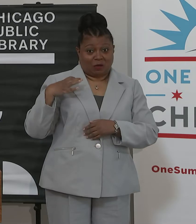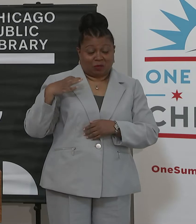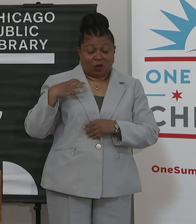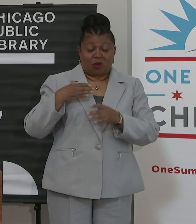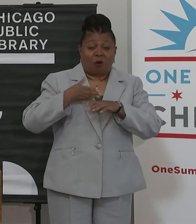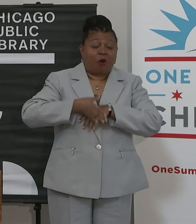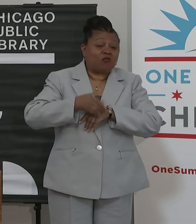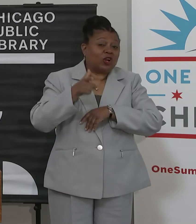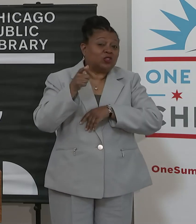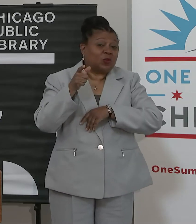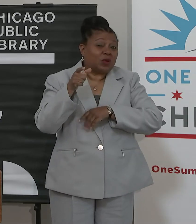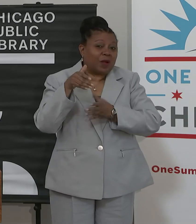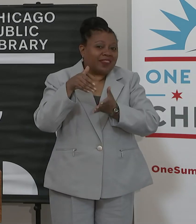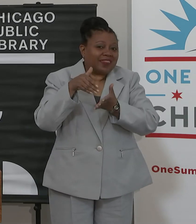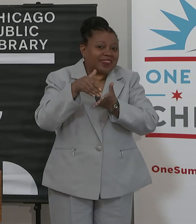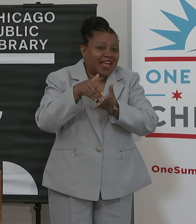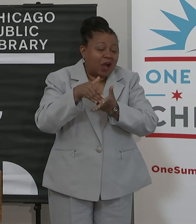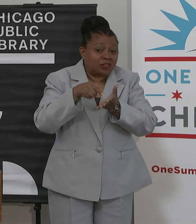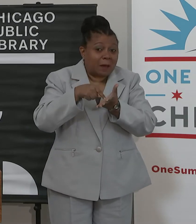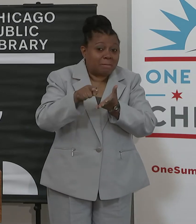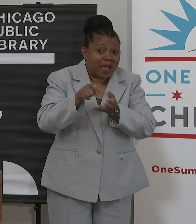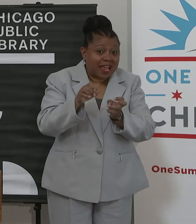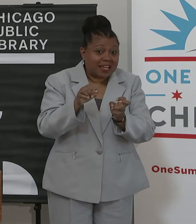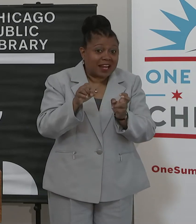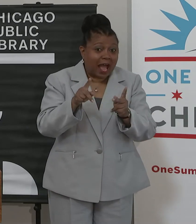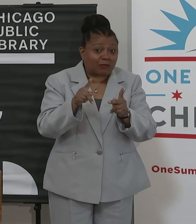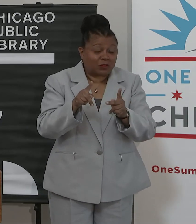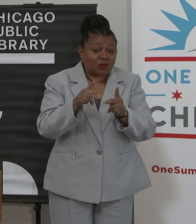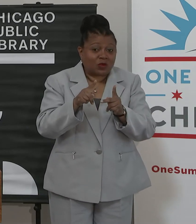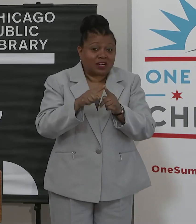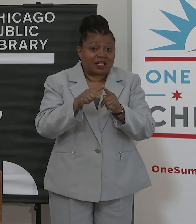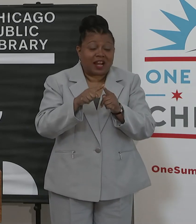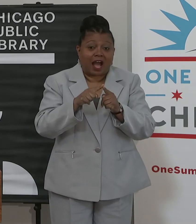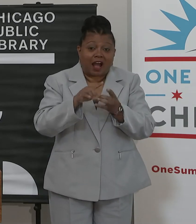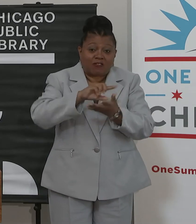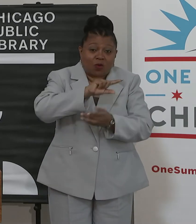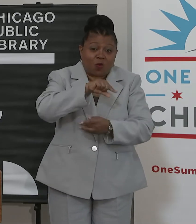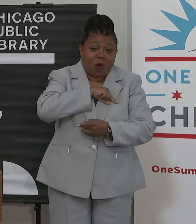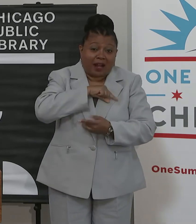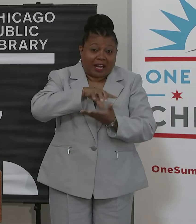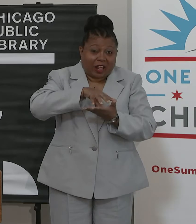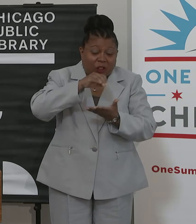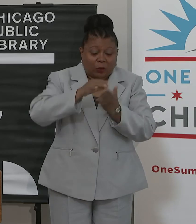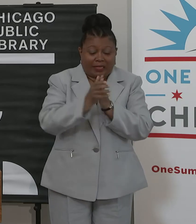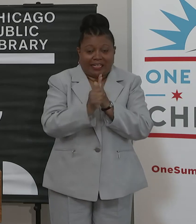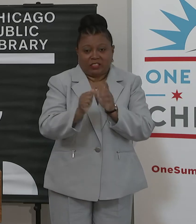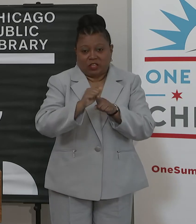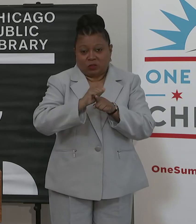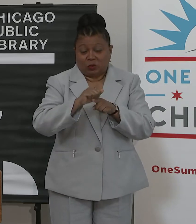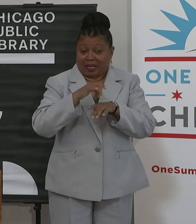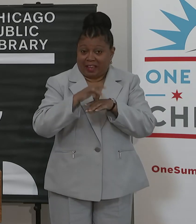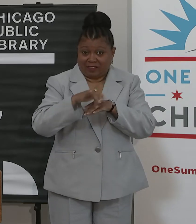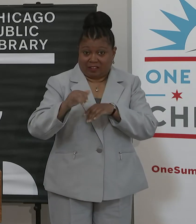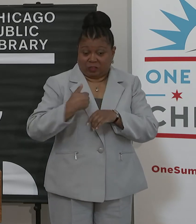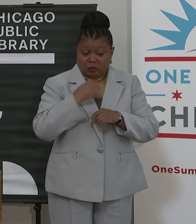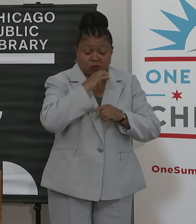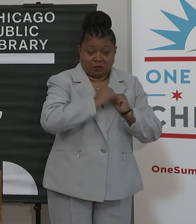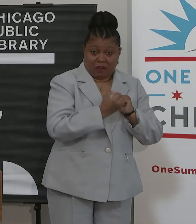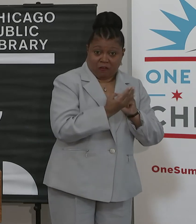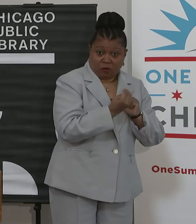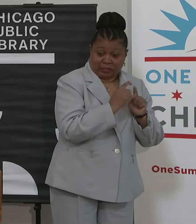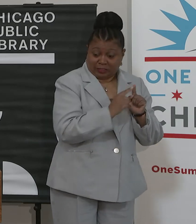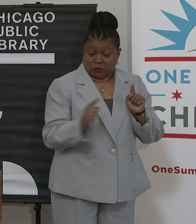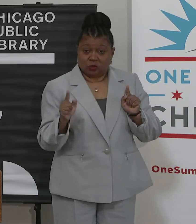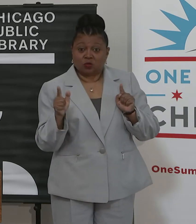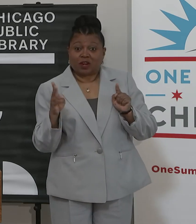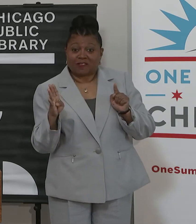over 21,000 paid opportunities of quality learning and skills training are available for youth ages 14 to